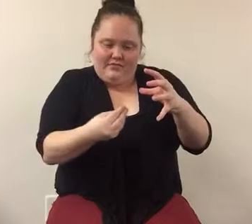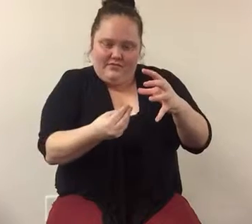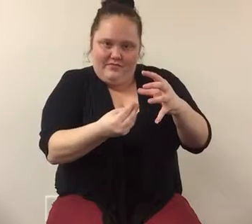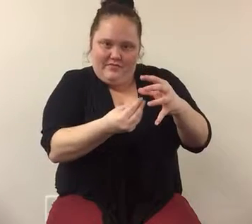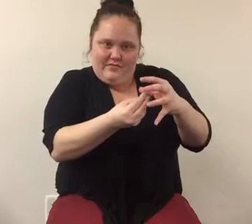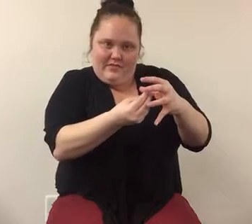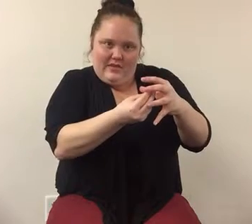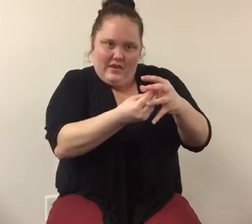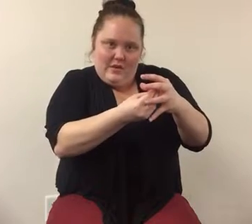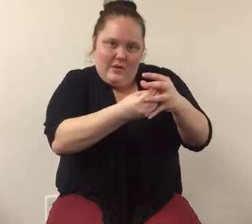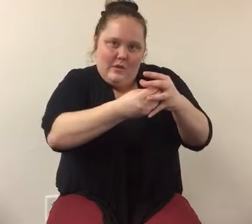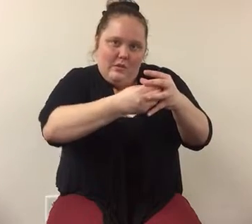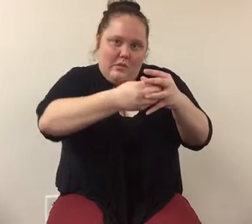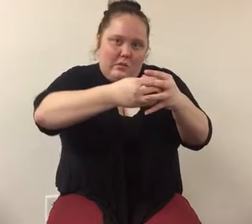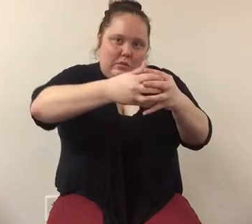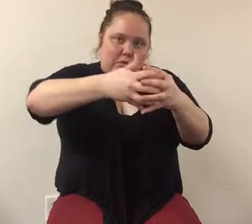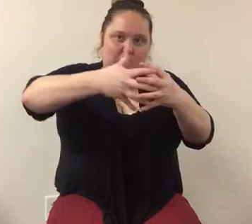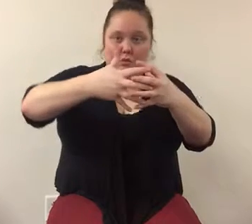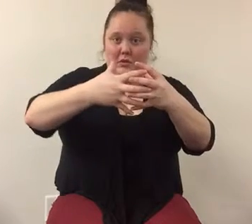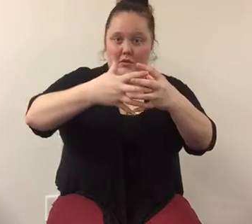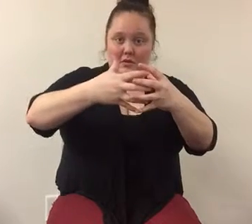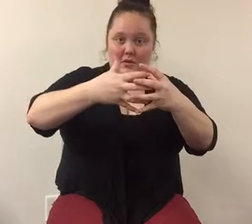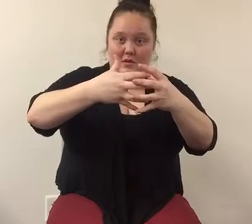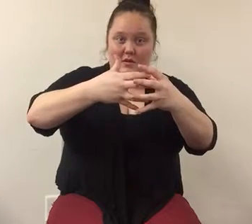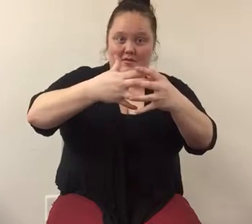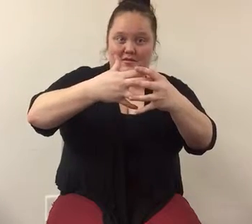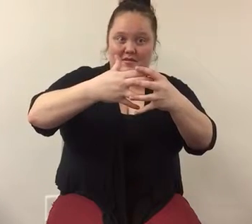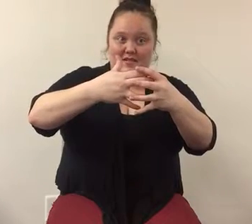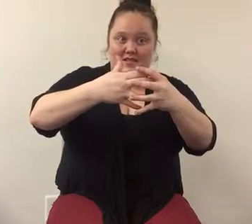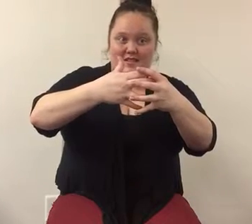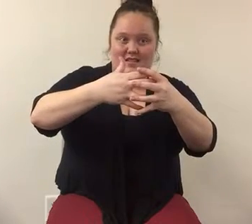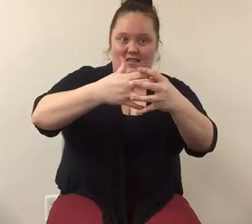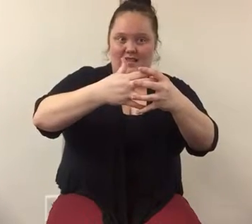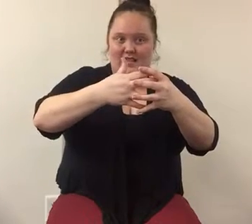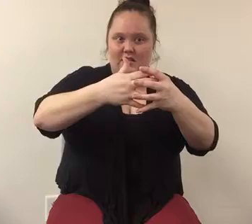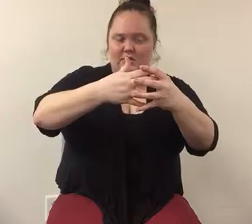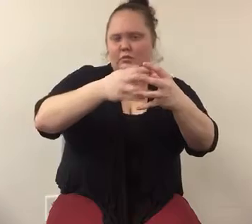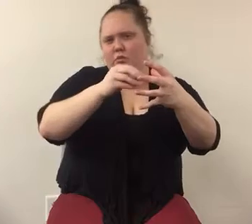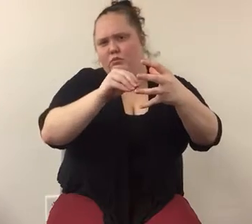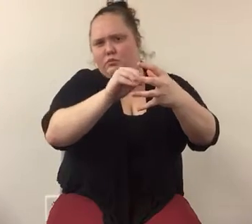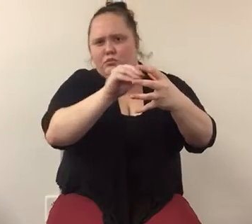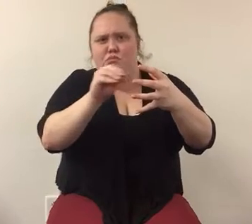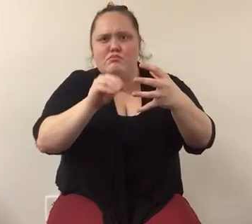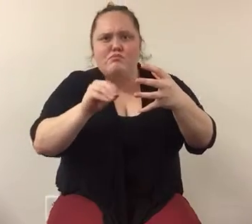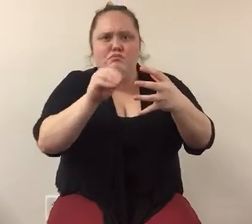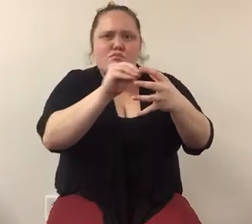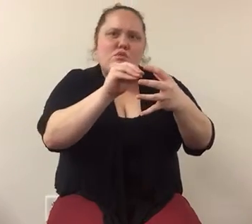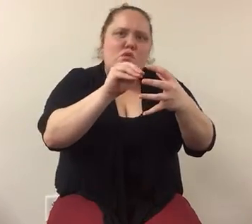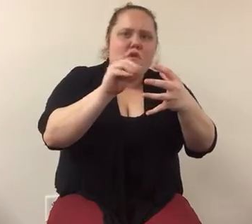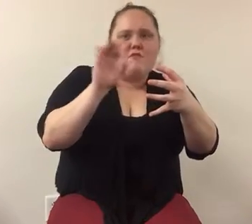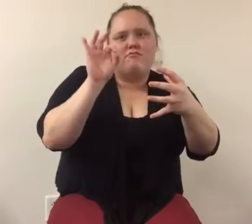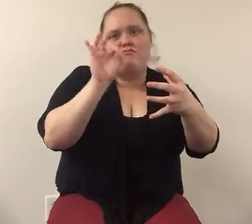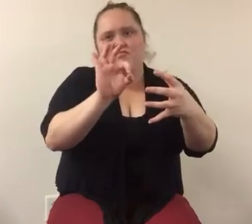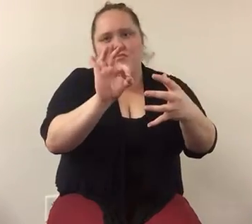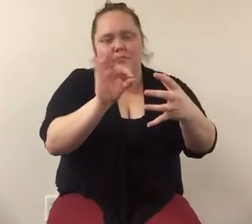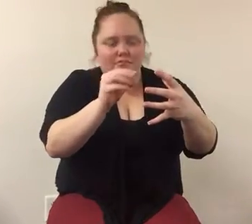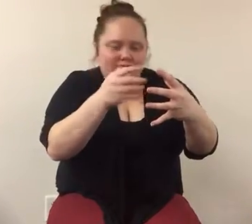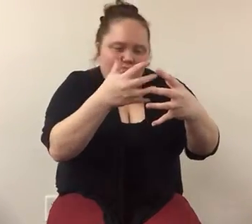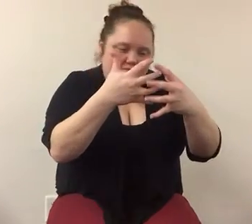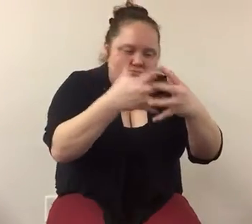its memory to its proper shape. And then, of course, we manipulate it and position it inside the eye exactly where it needs to